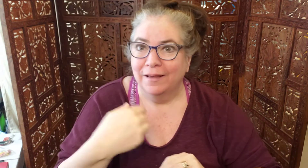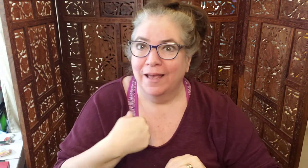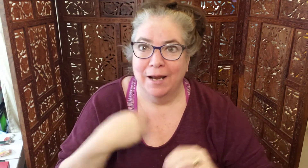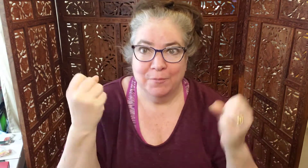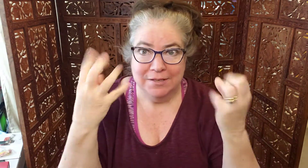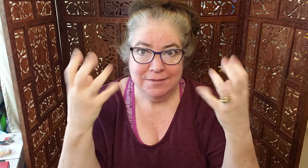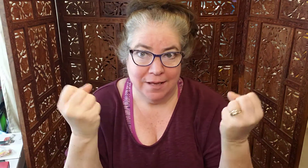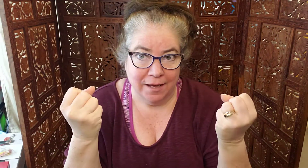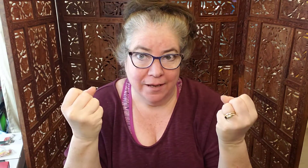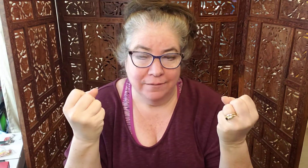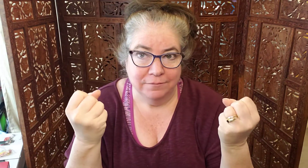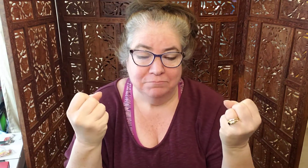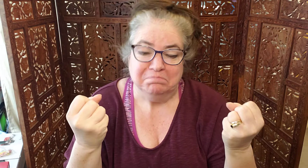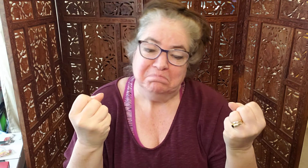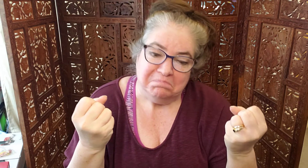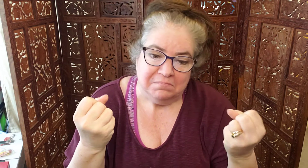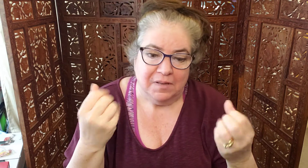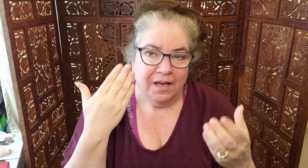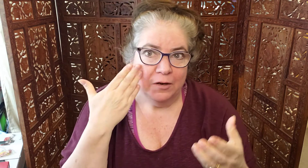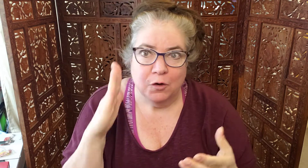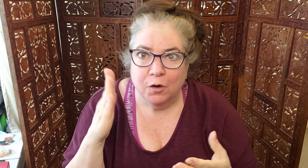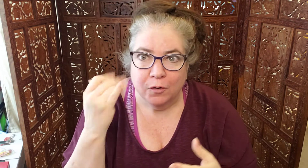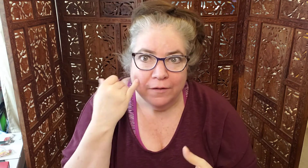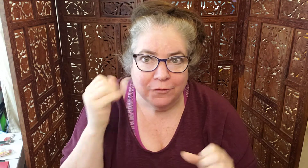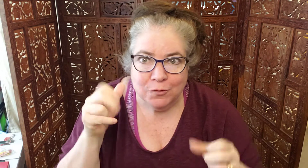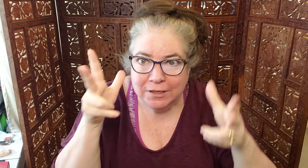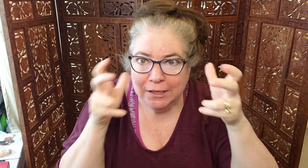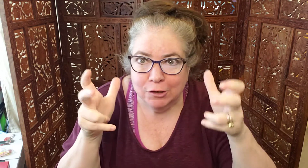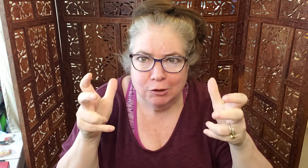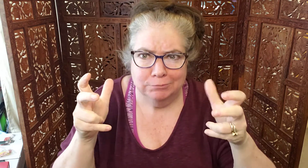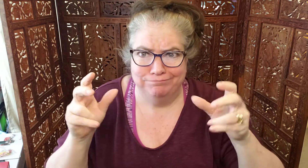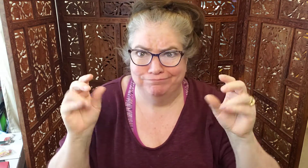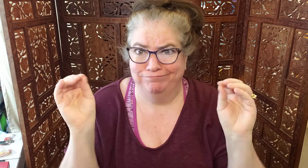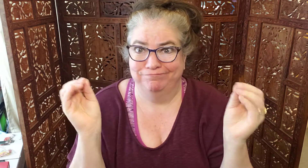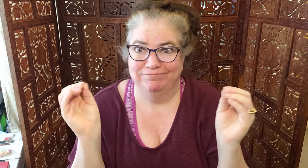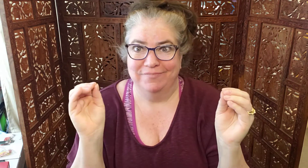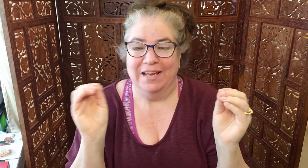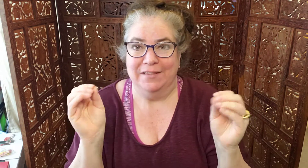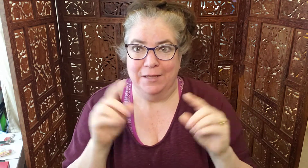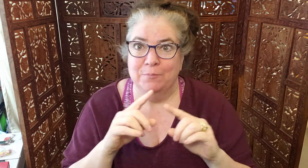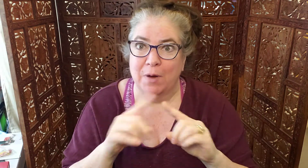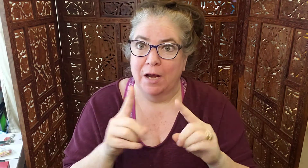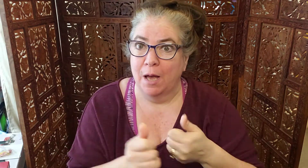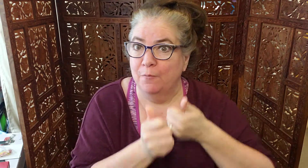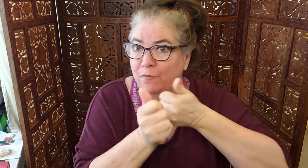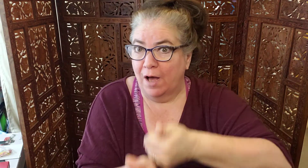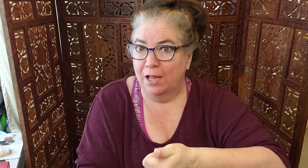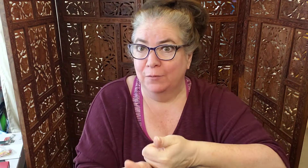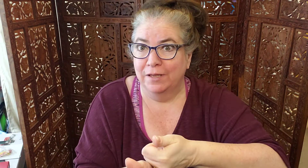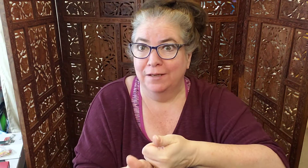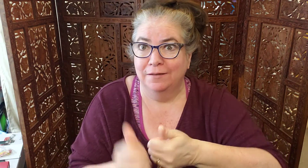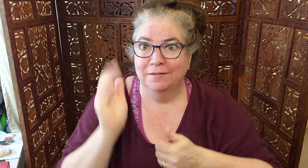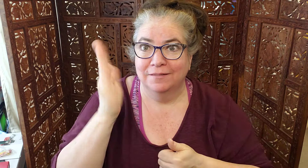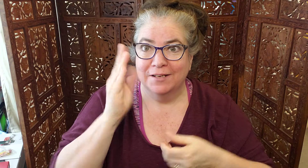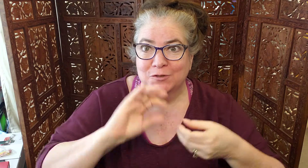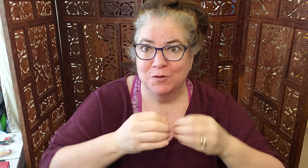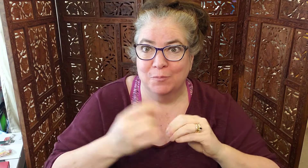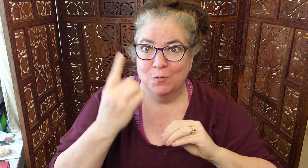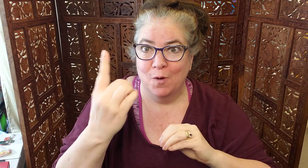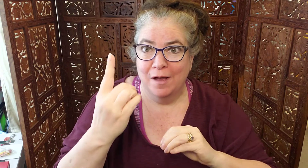and I'm going to sign. I don't know if you can hear anything, but I'm following lecture number